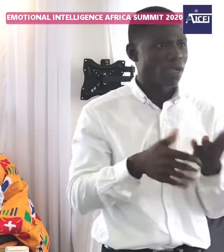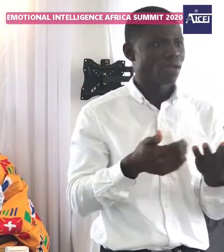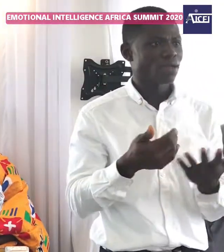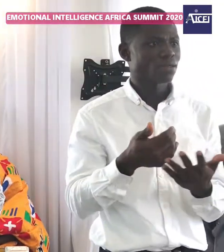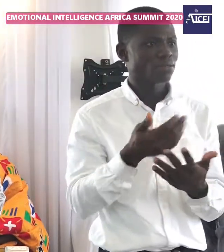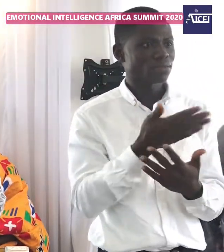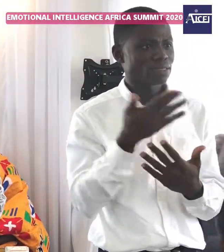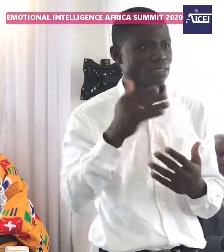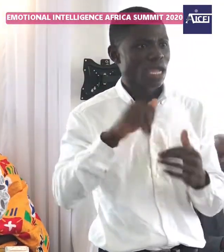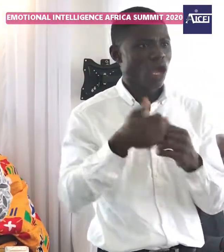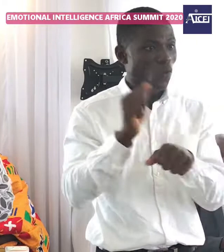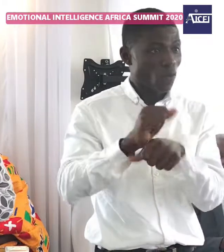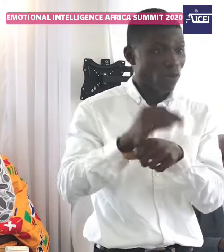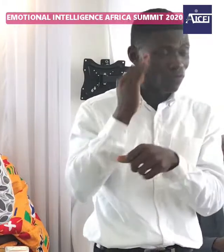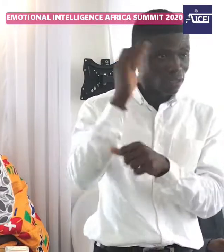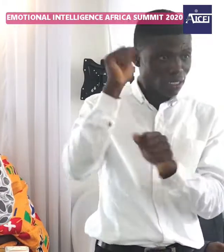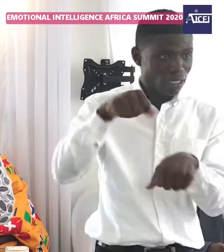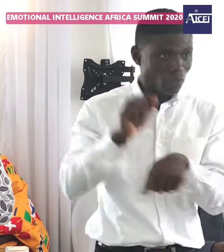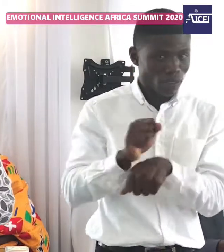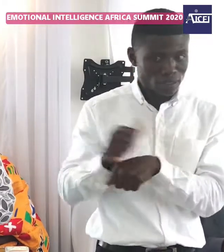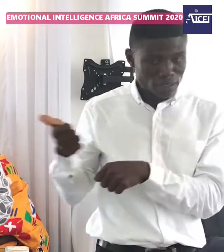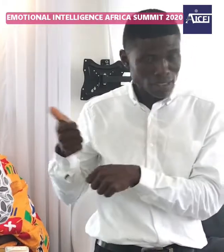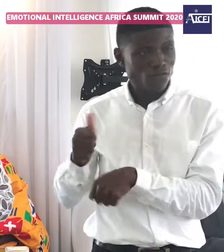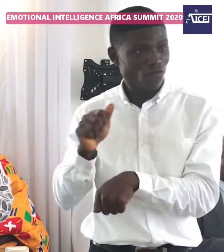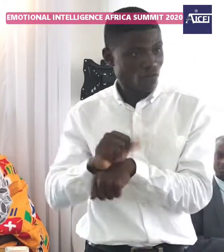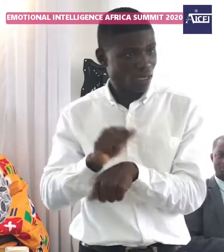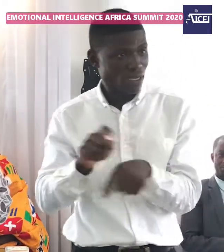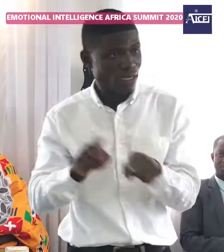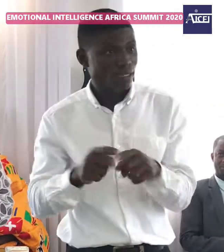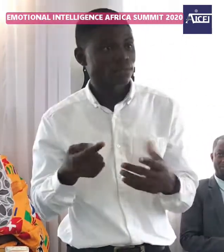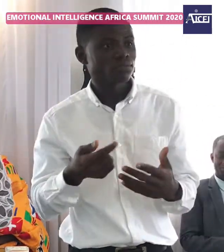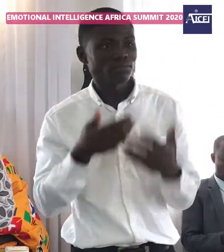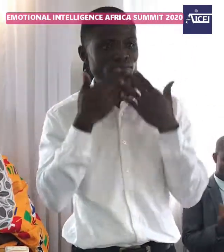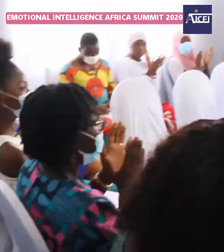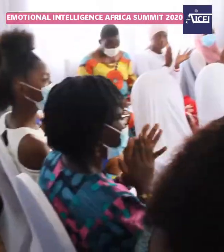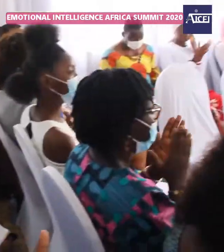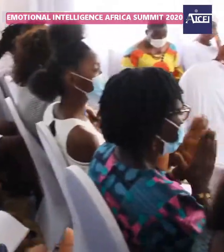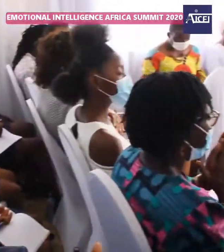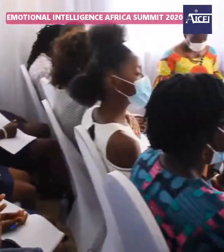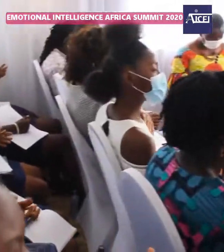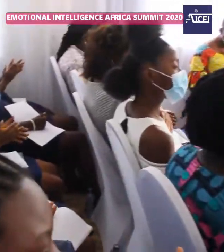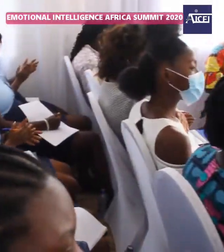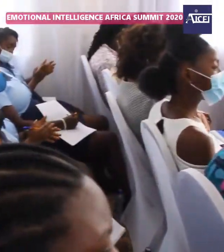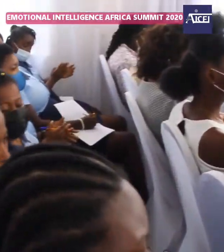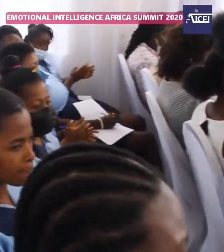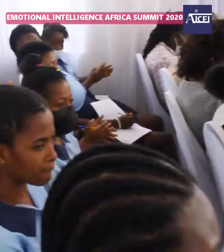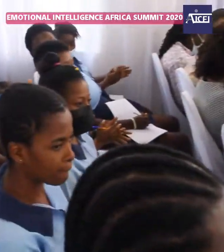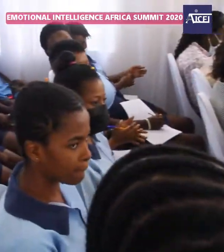that matter, God. I am Councillor Mrs. Sika Coleman. Shalom. Thank you for your attention.